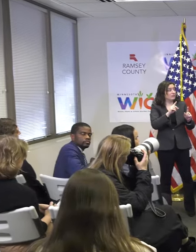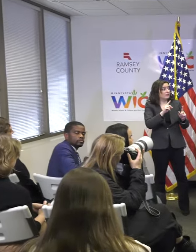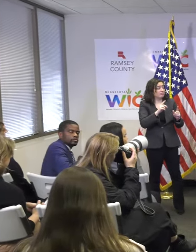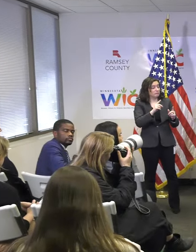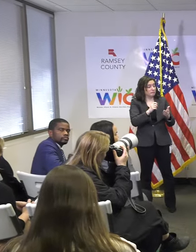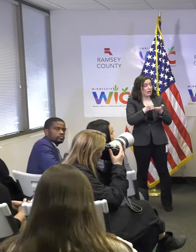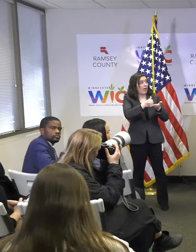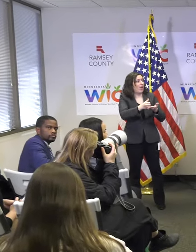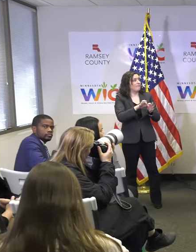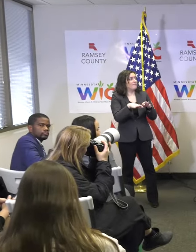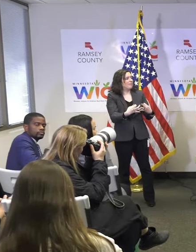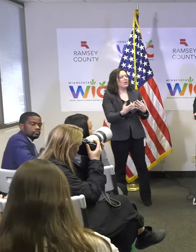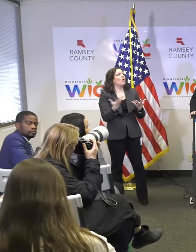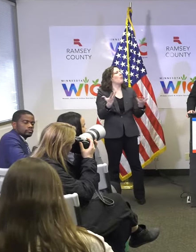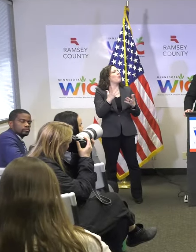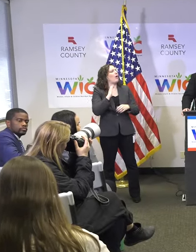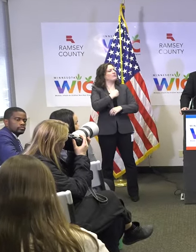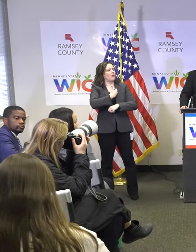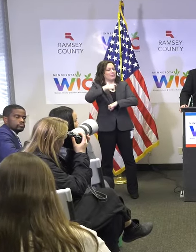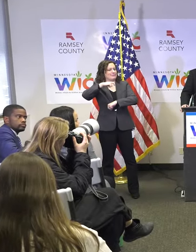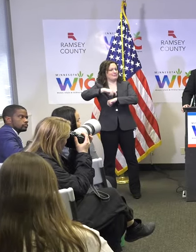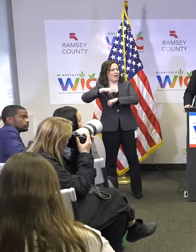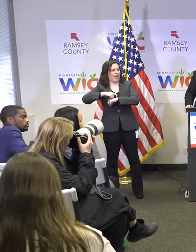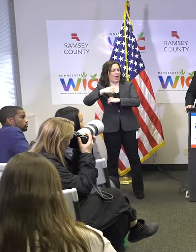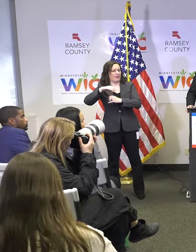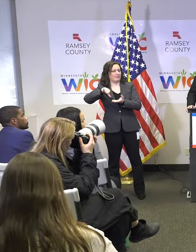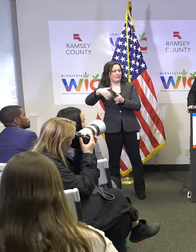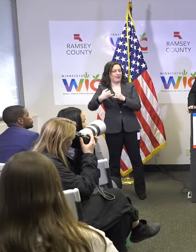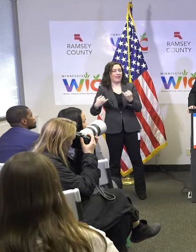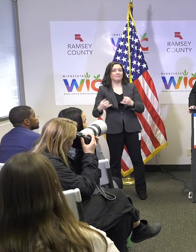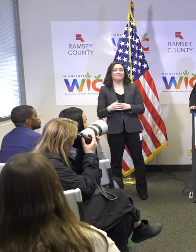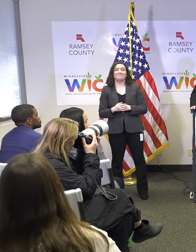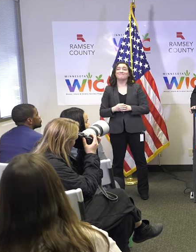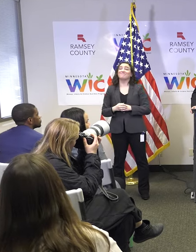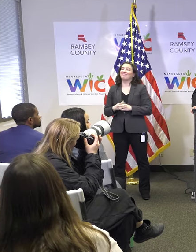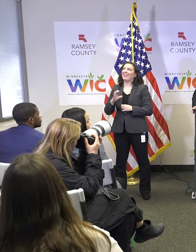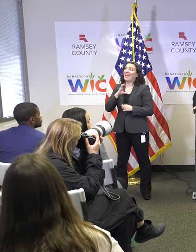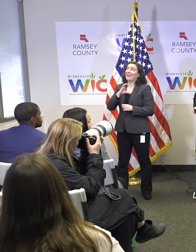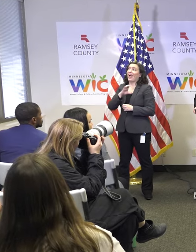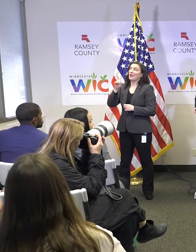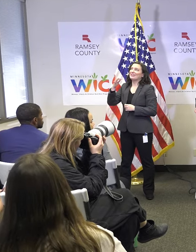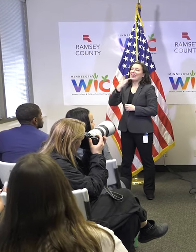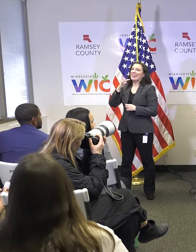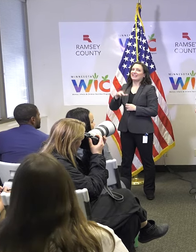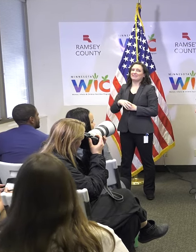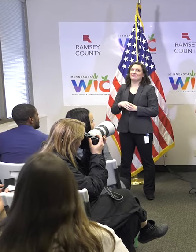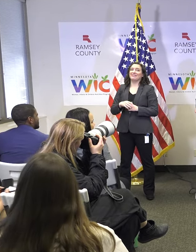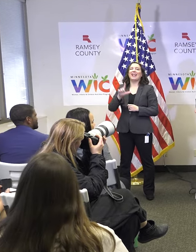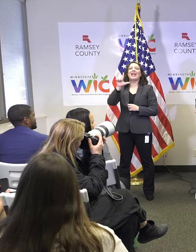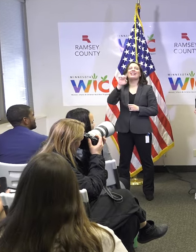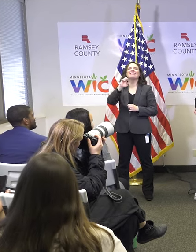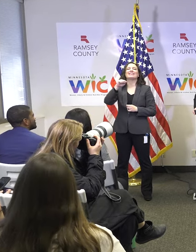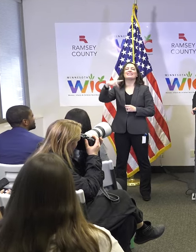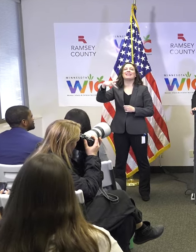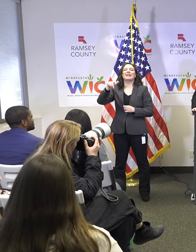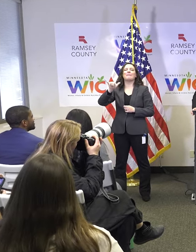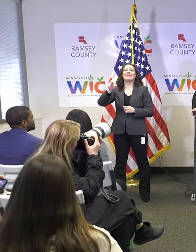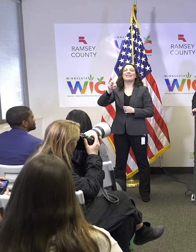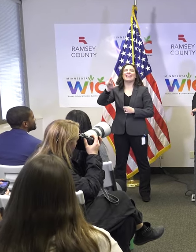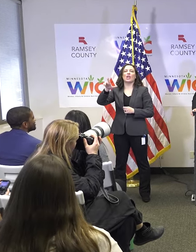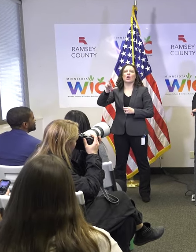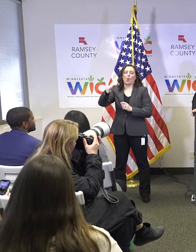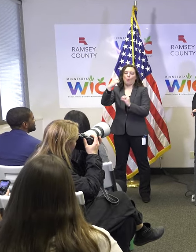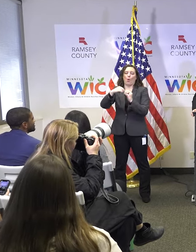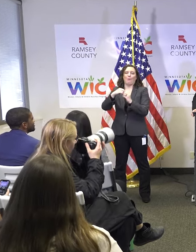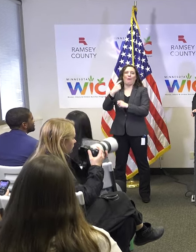kind of the timetable to... Congress is lucky this is a leap year, It gives them gives them an additional